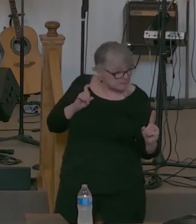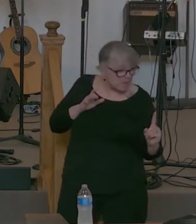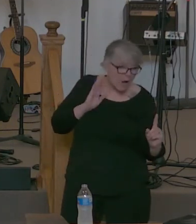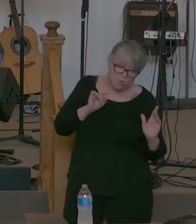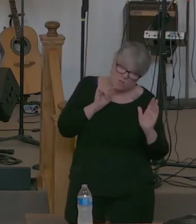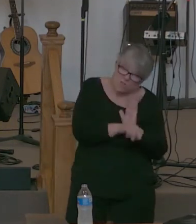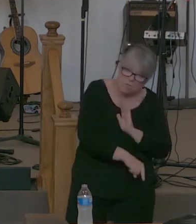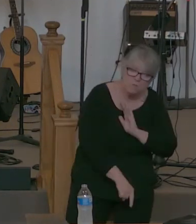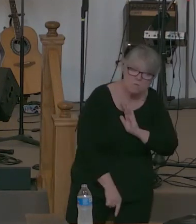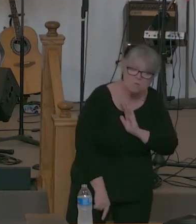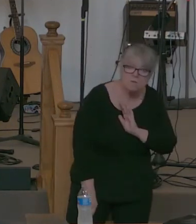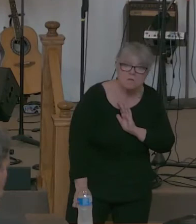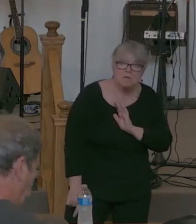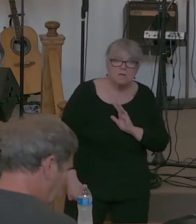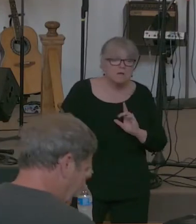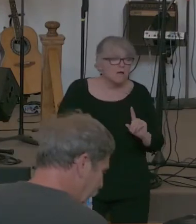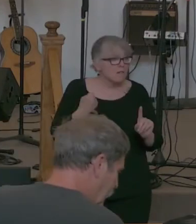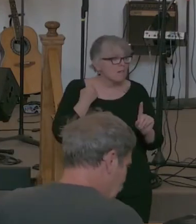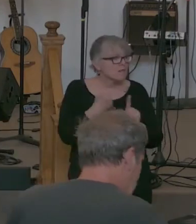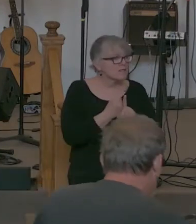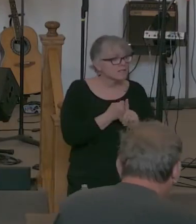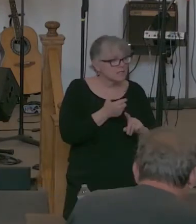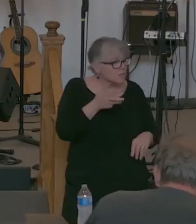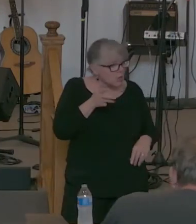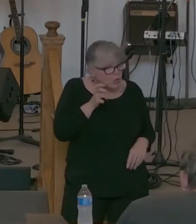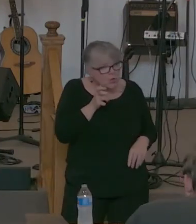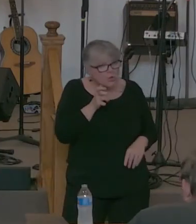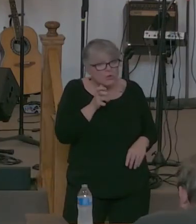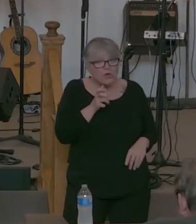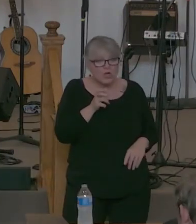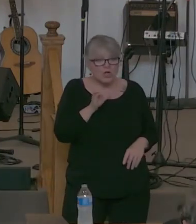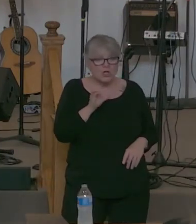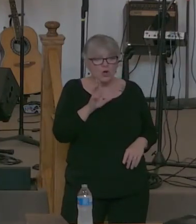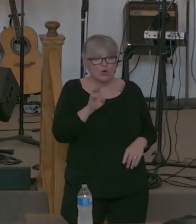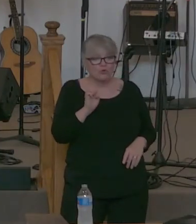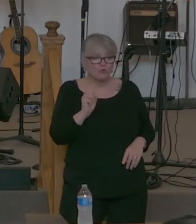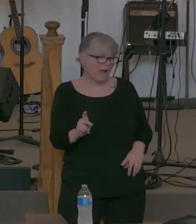going to kill you. And he says, and all of a sudden, he hears this crack.